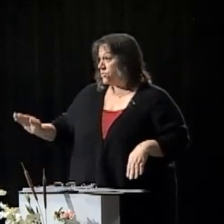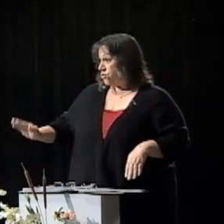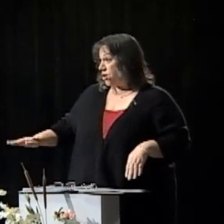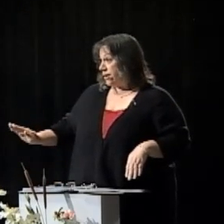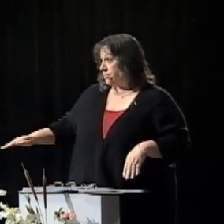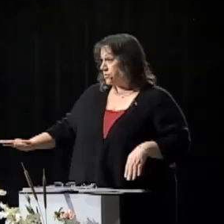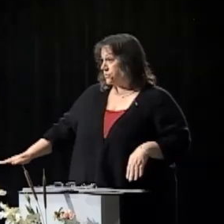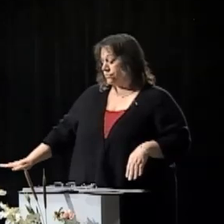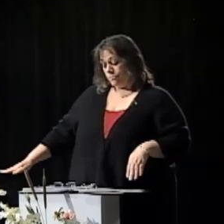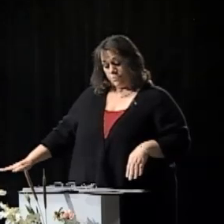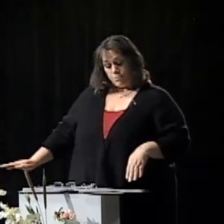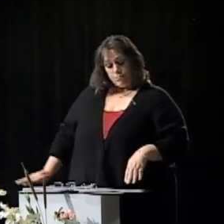Child.